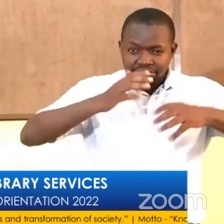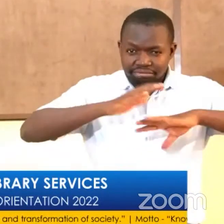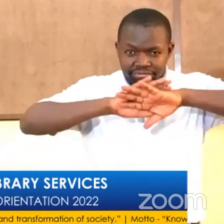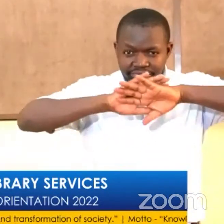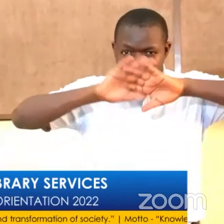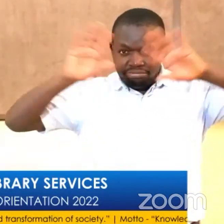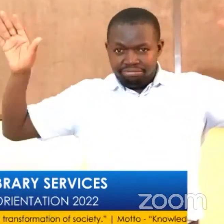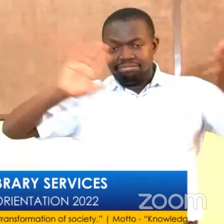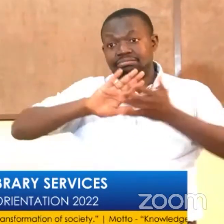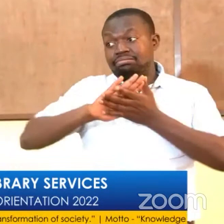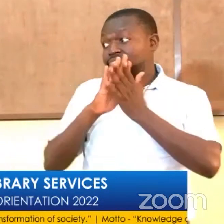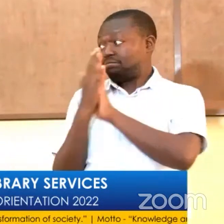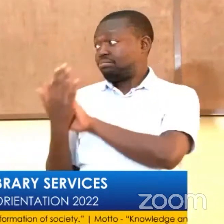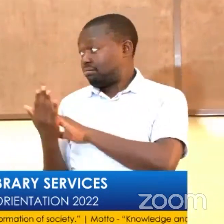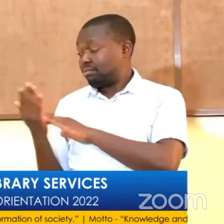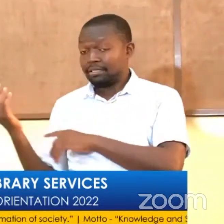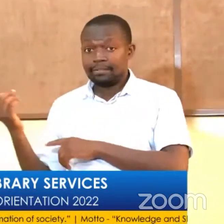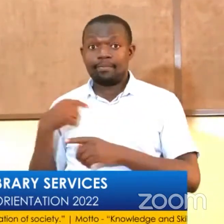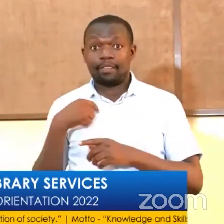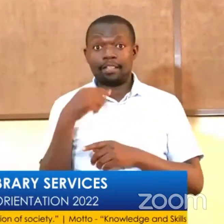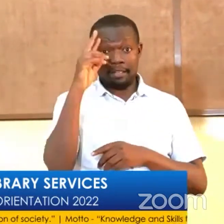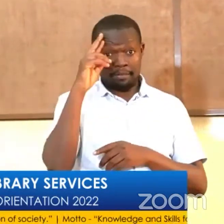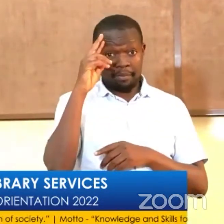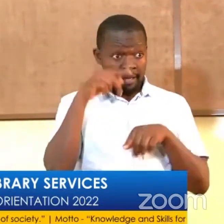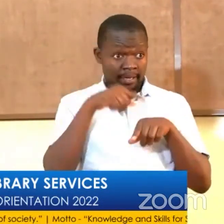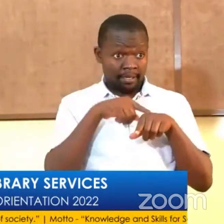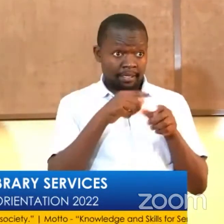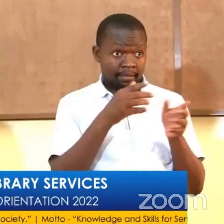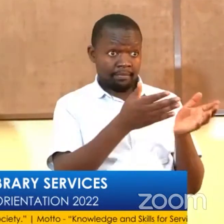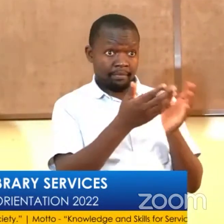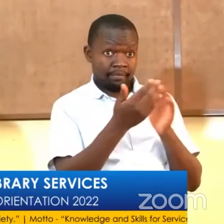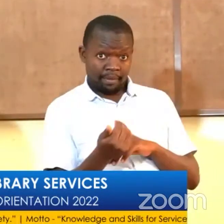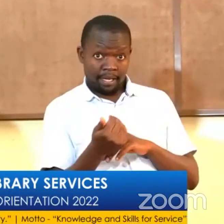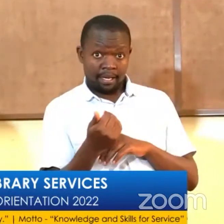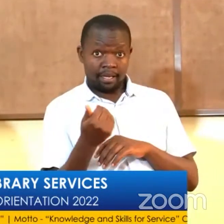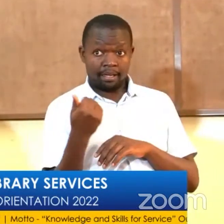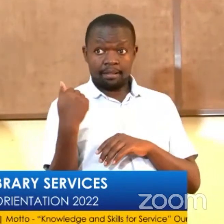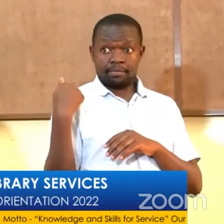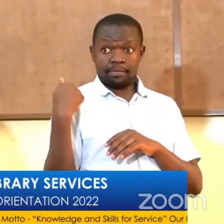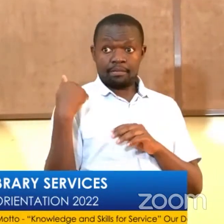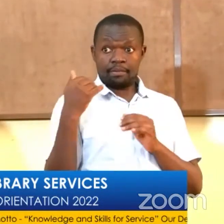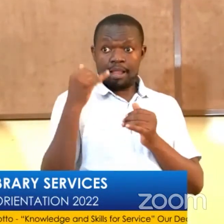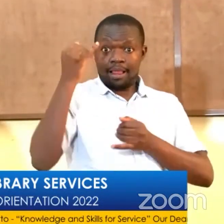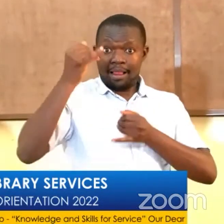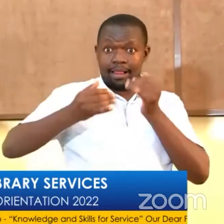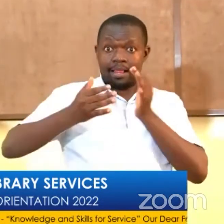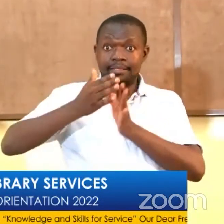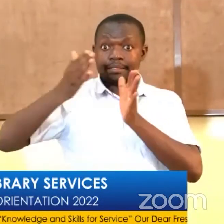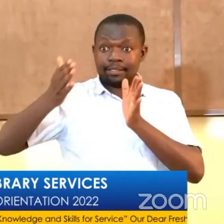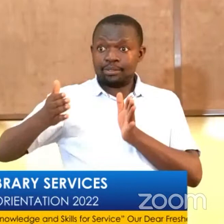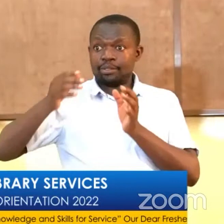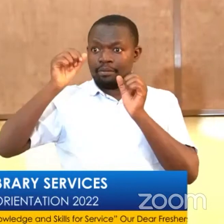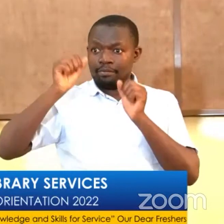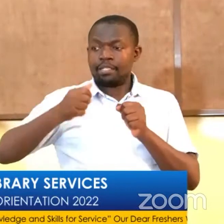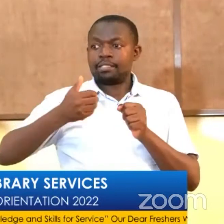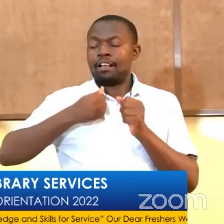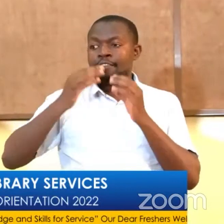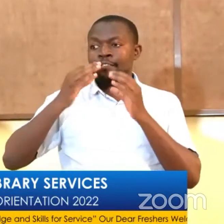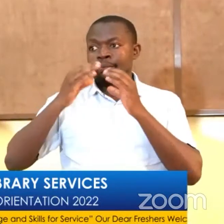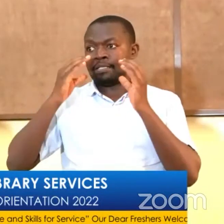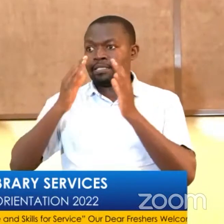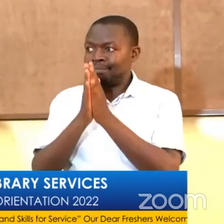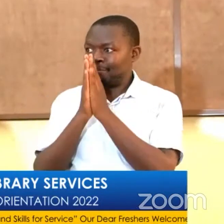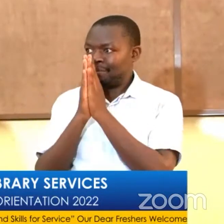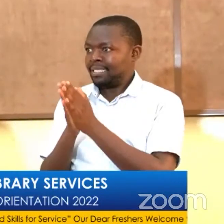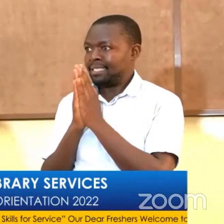this is a reminder, when we come back for the last session in that day, let us all have masks. Please, if you don't